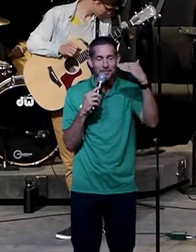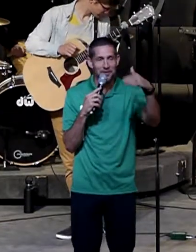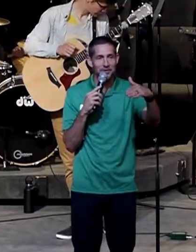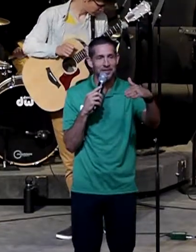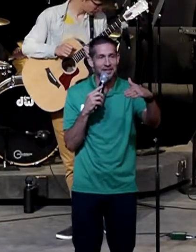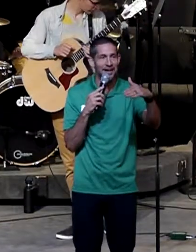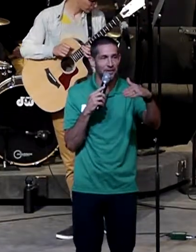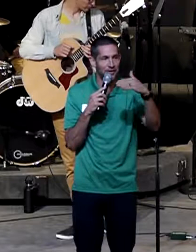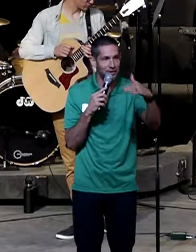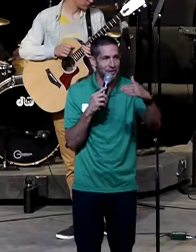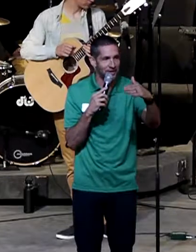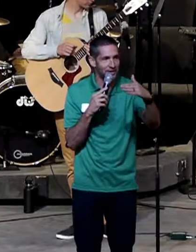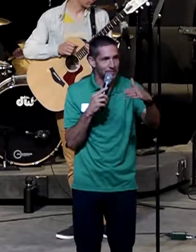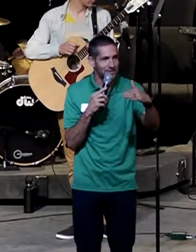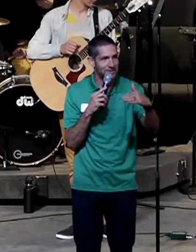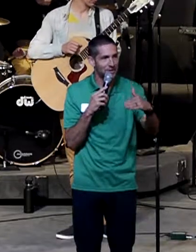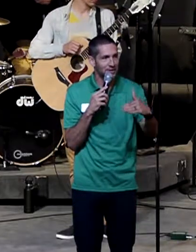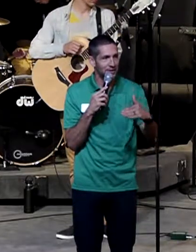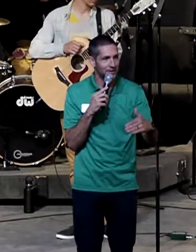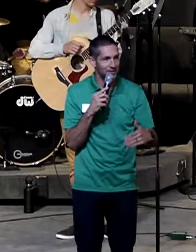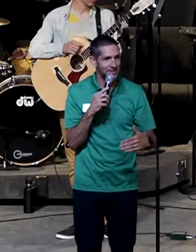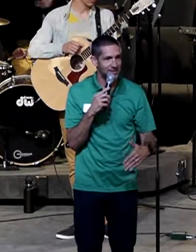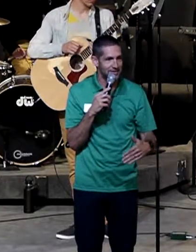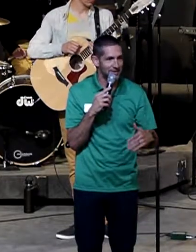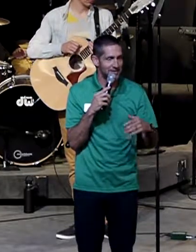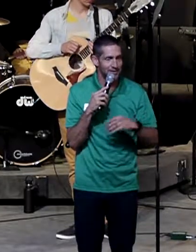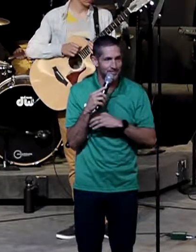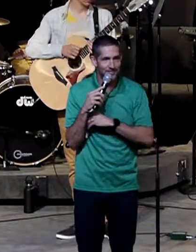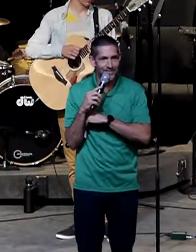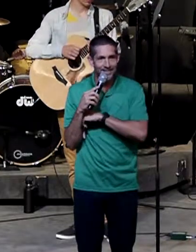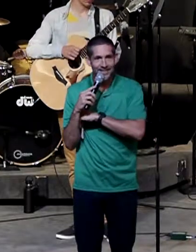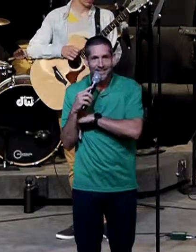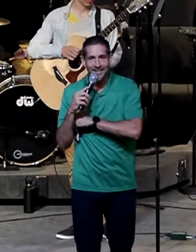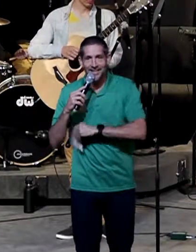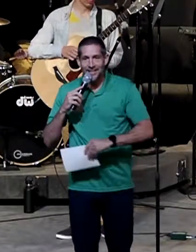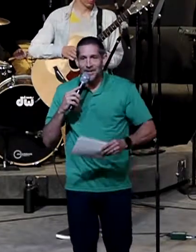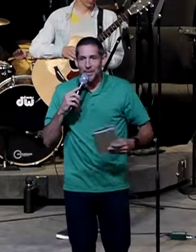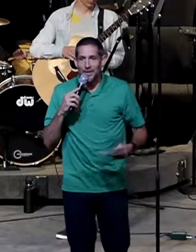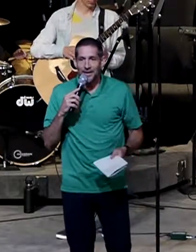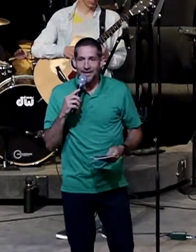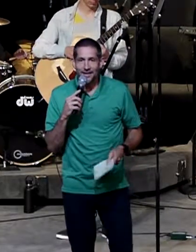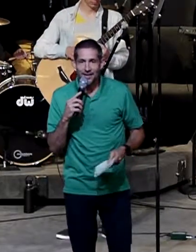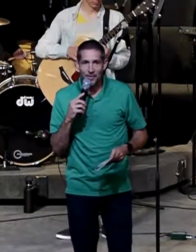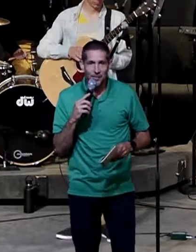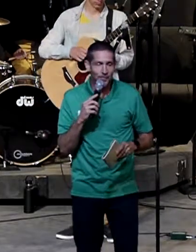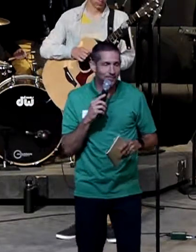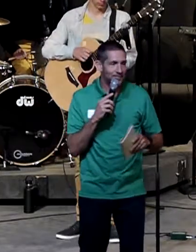don't get buckled in now, then you're going to be struggling the rest of the semester.